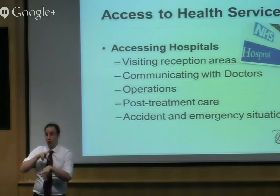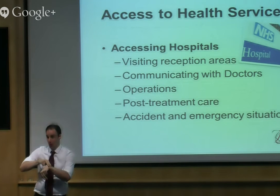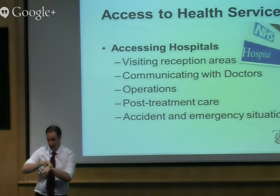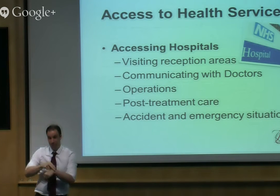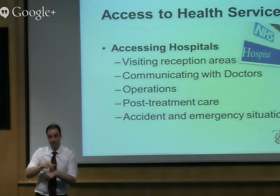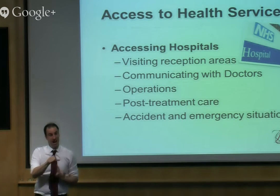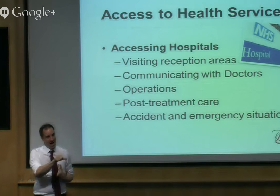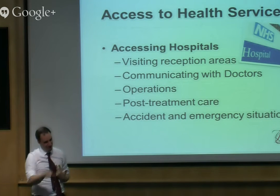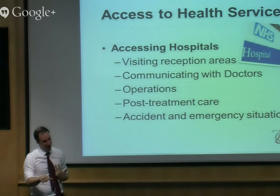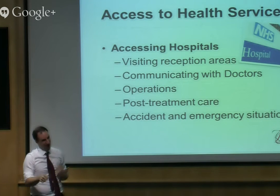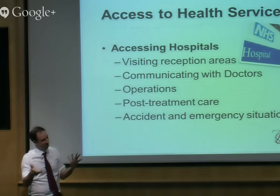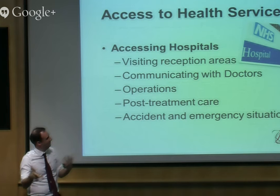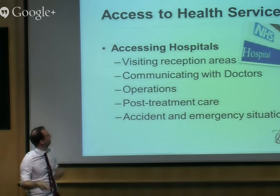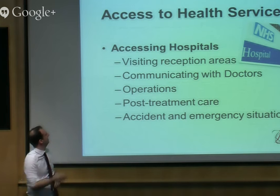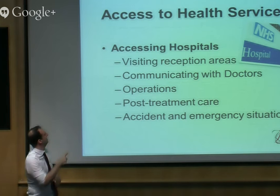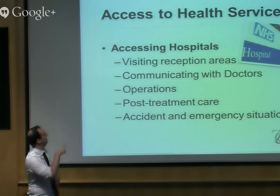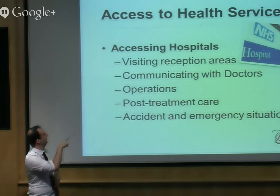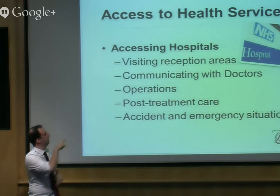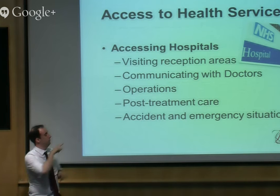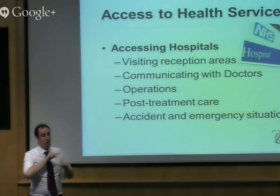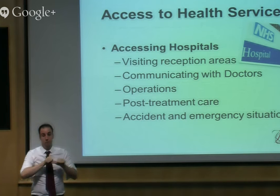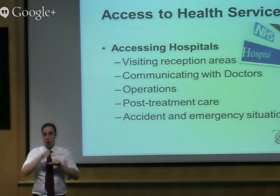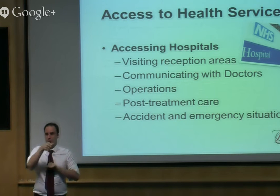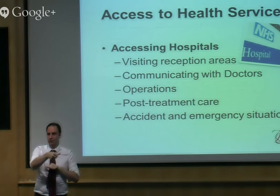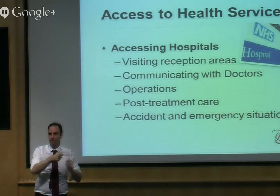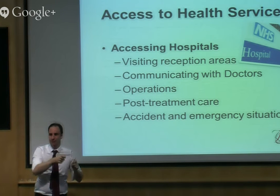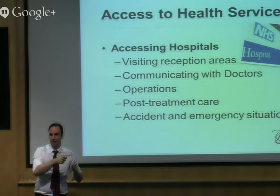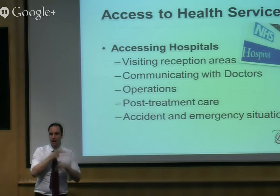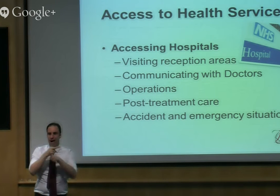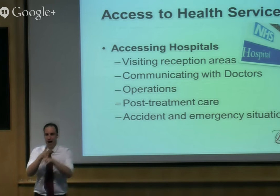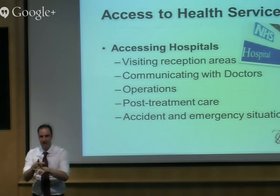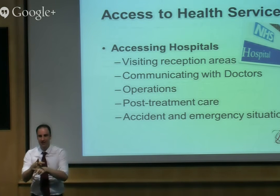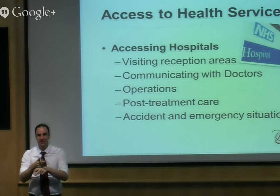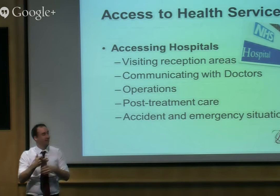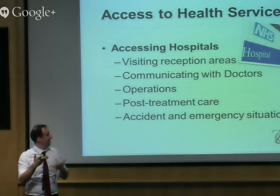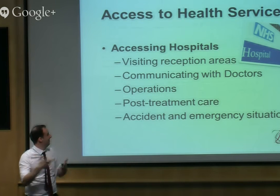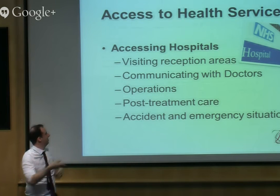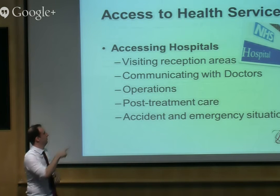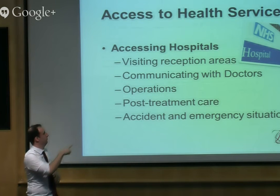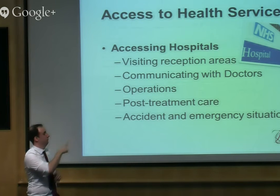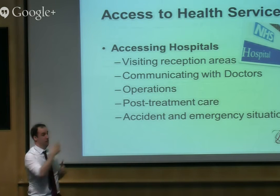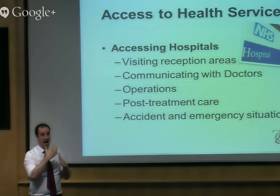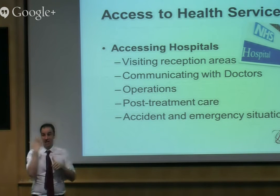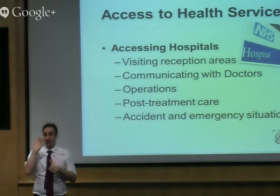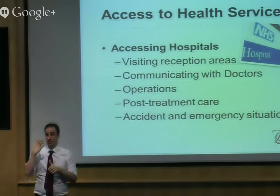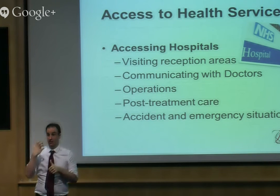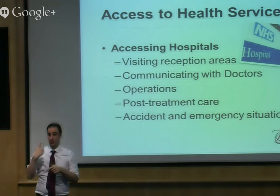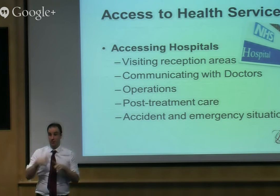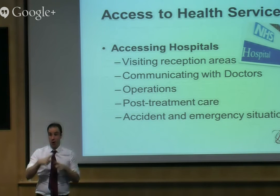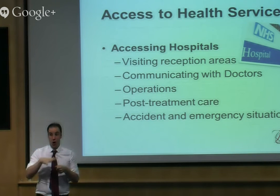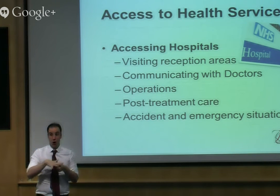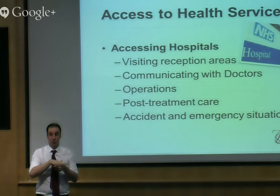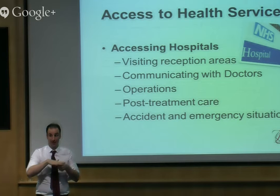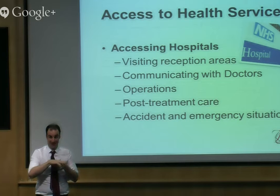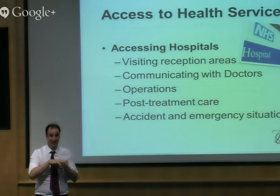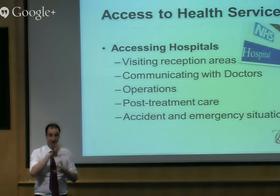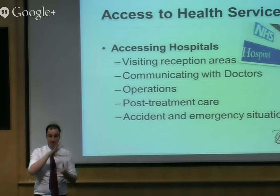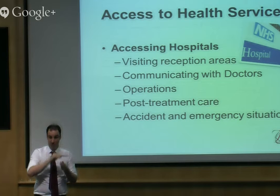So now we spoke about accessing hospitals. We've spoken about GPs, and then it was about hospitals. So we spoke about visiting in the reception